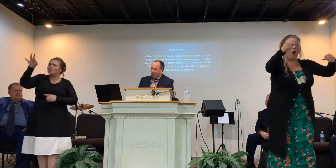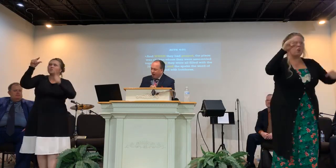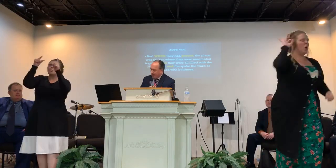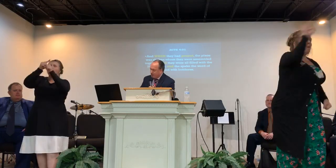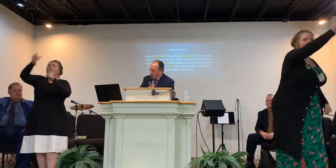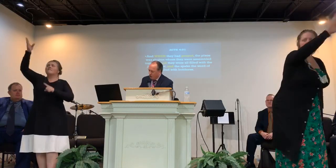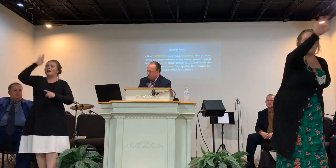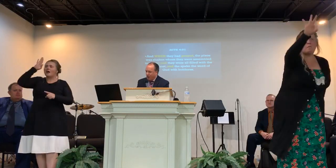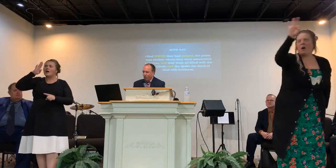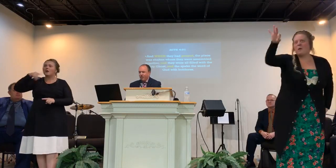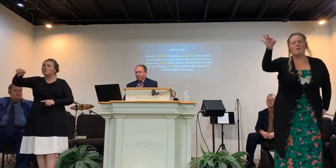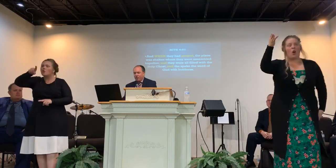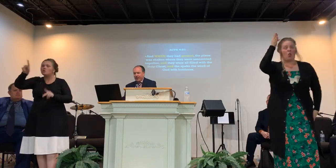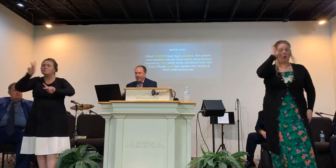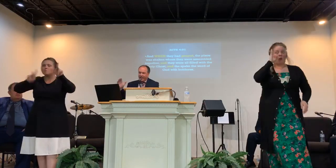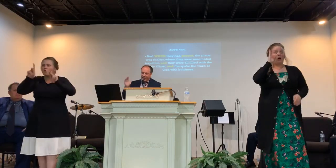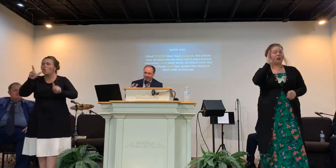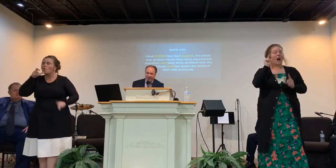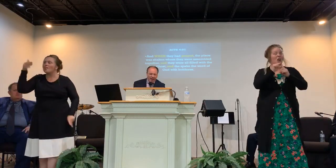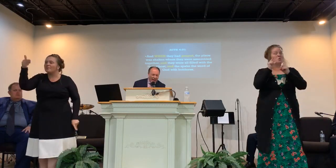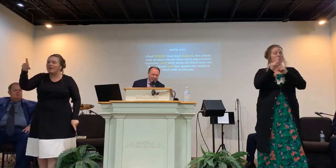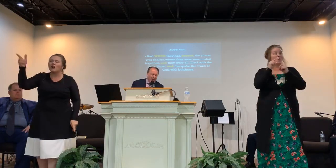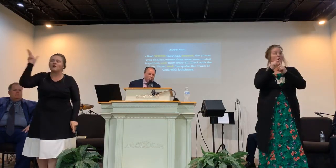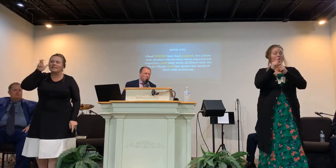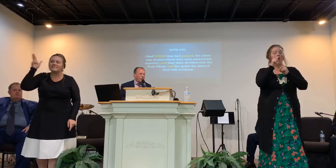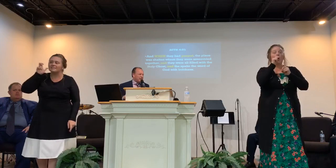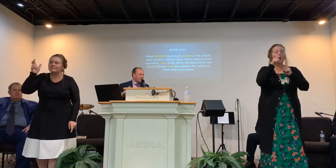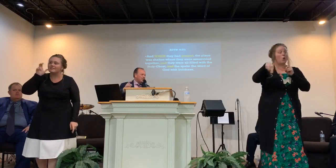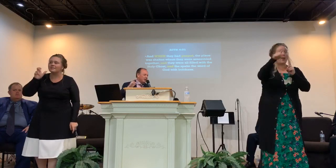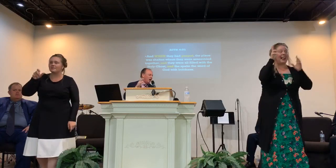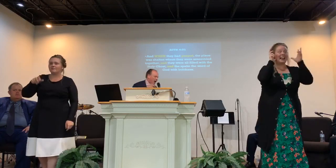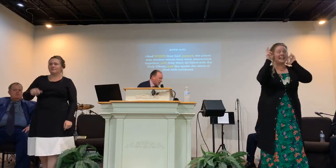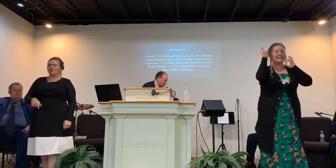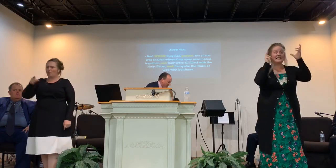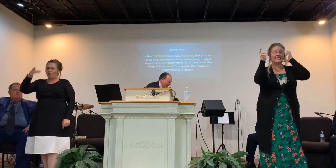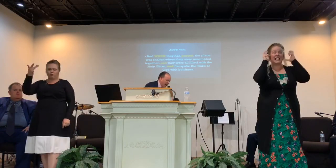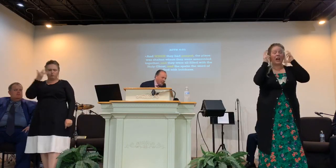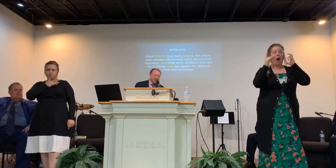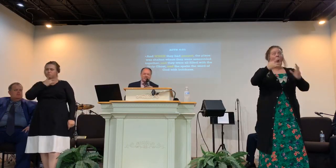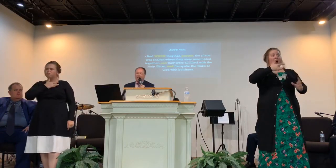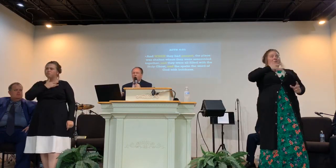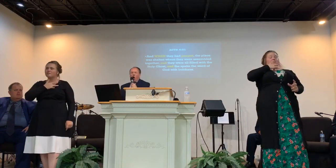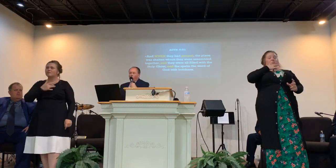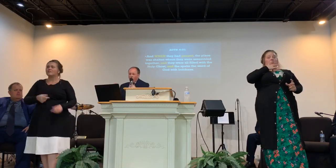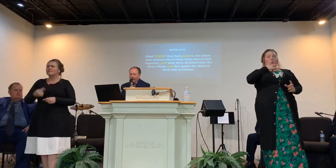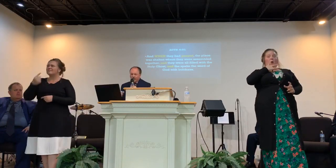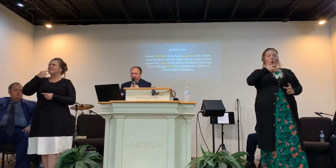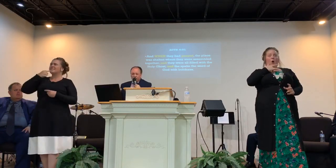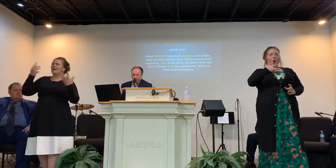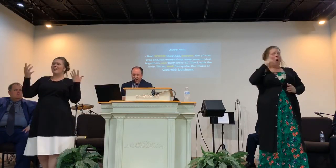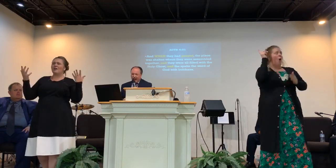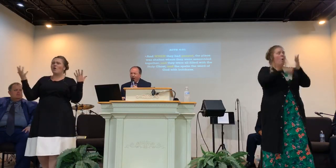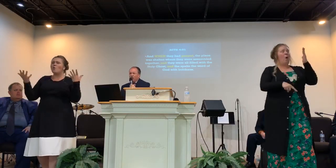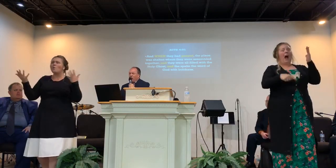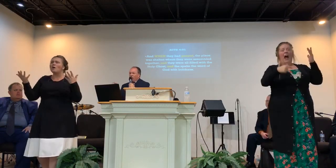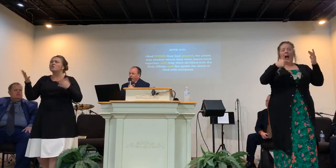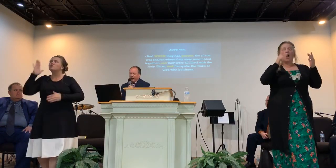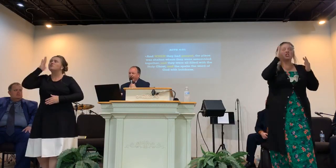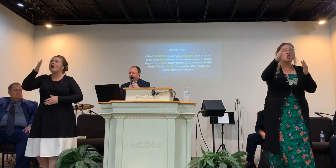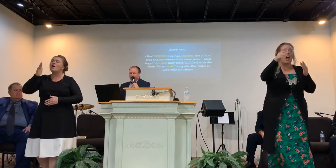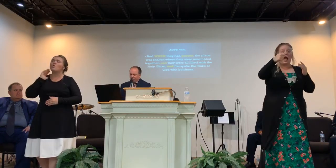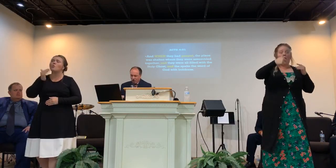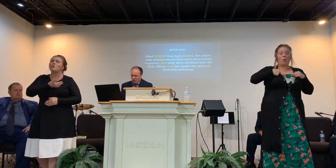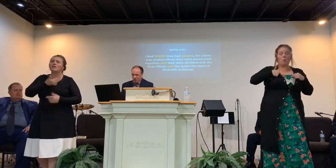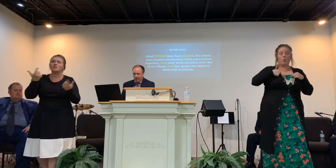word of God to those people that were there to hear. And they were pricked in their hearts and they said, "What shall